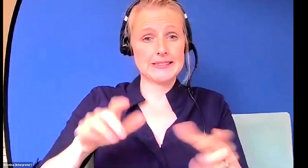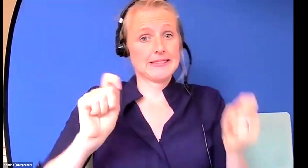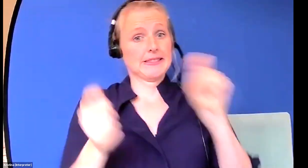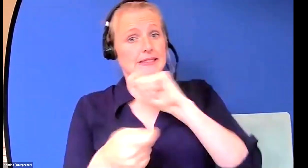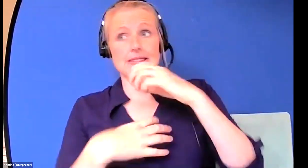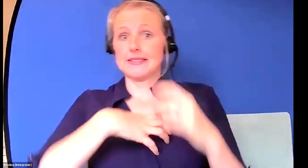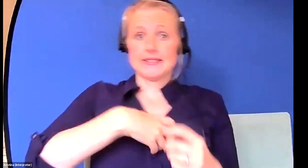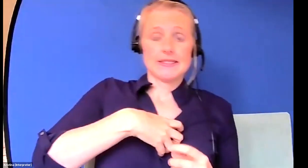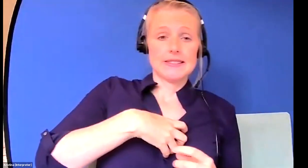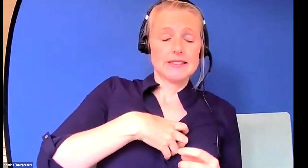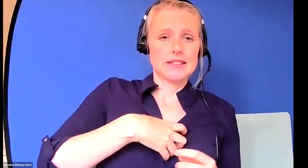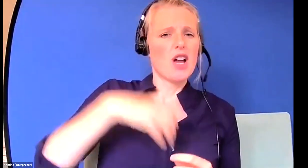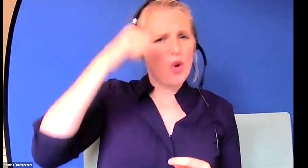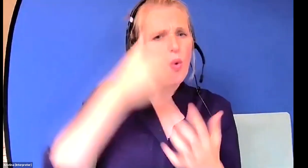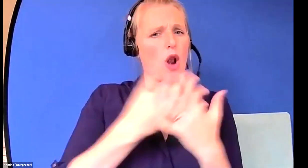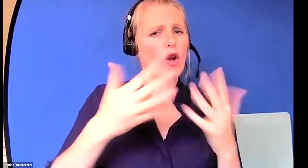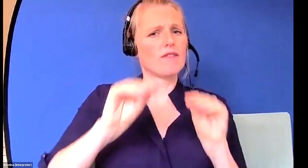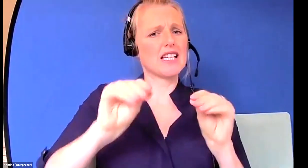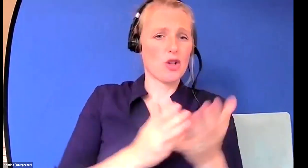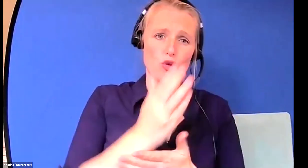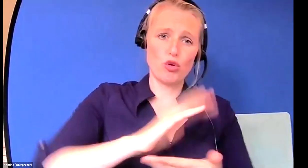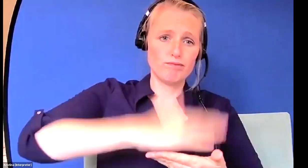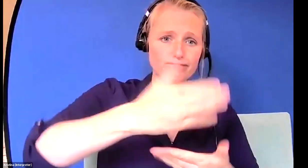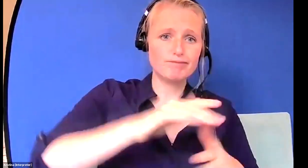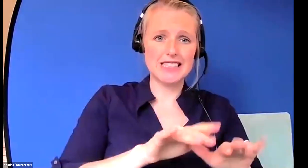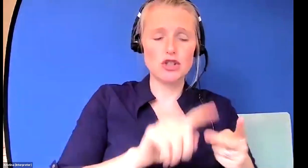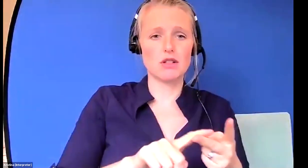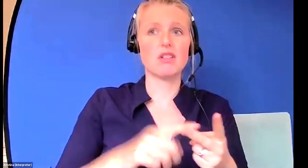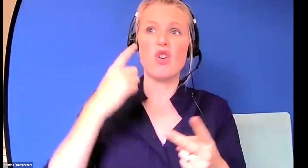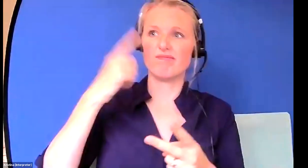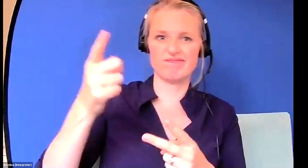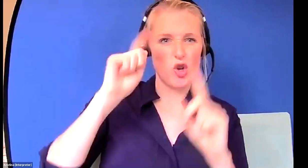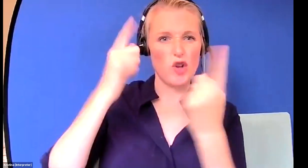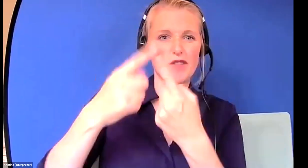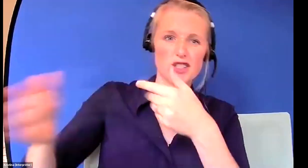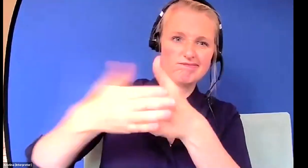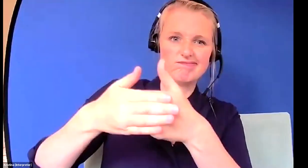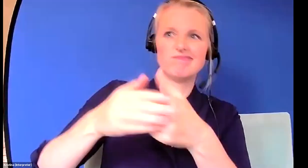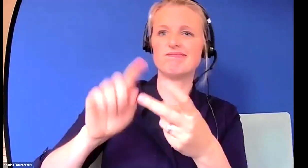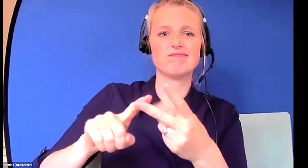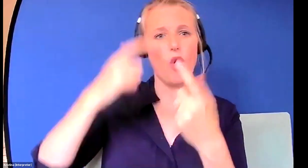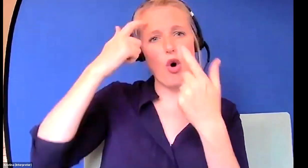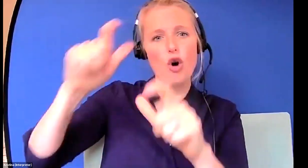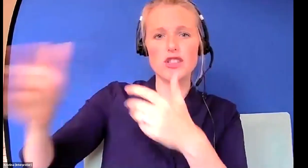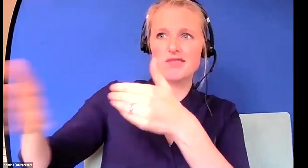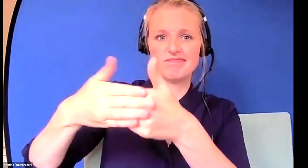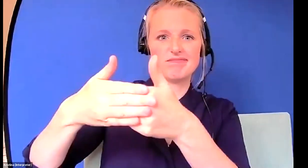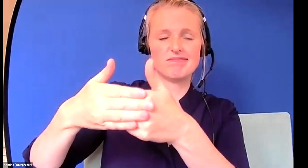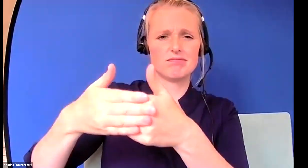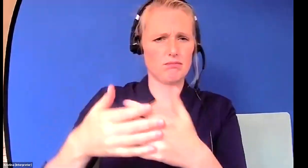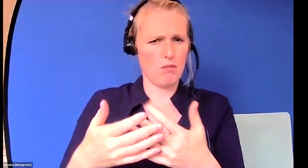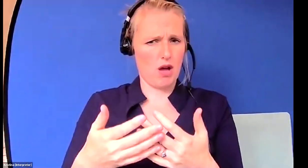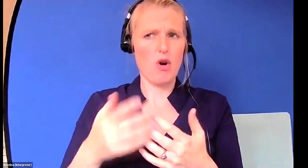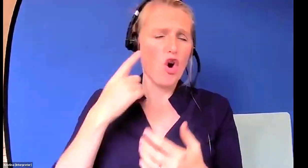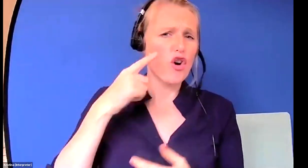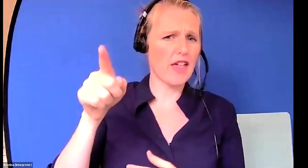heard about the shift to digital in teaching. We've heard about the closed campuses and the lockdown halls of residence. But less has emerged about how